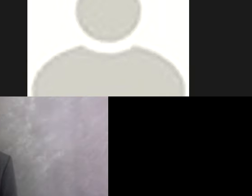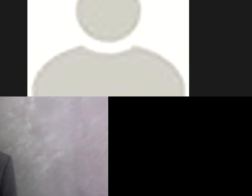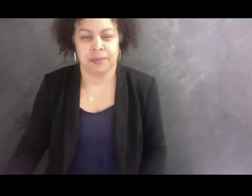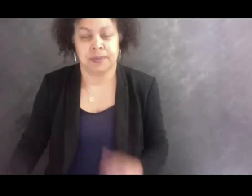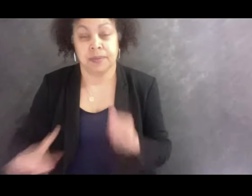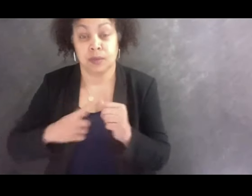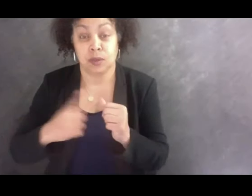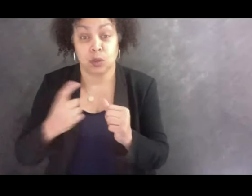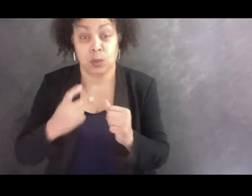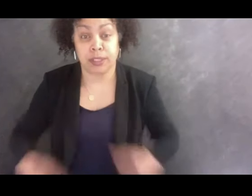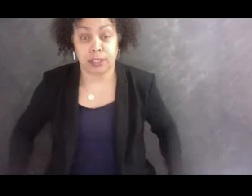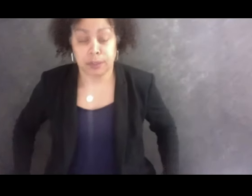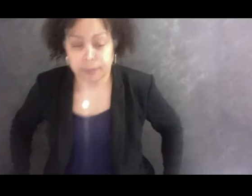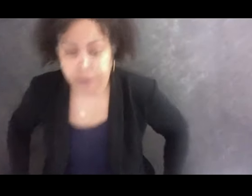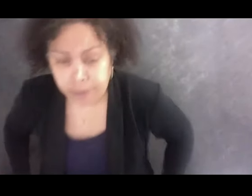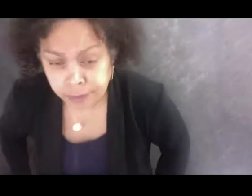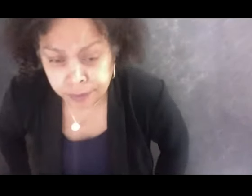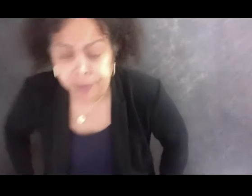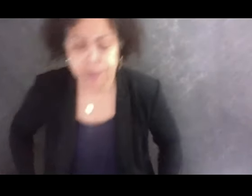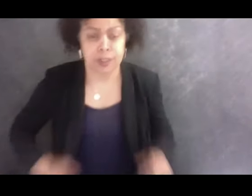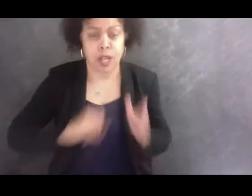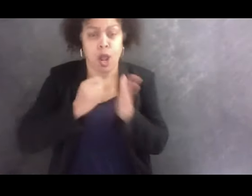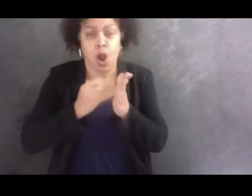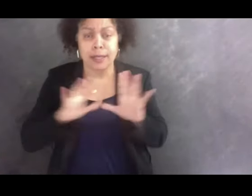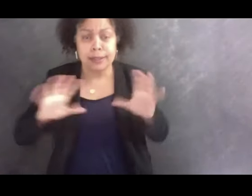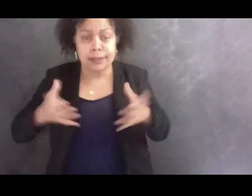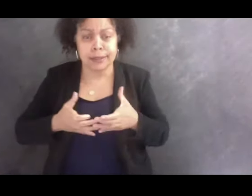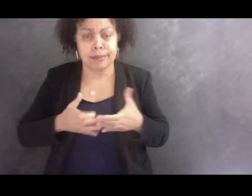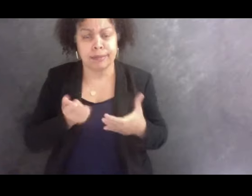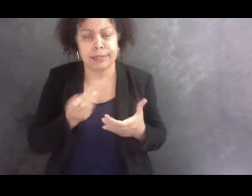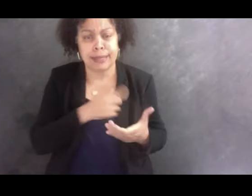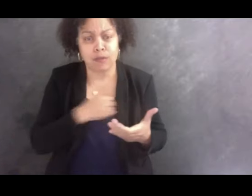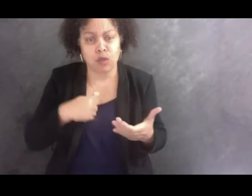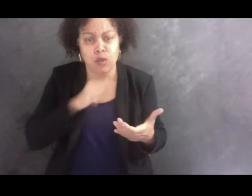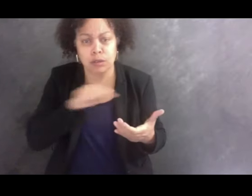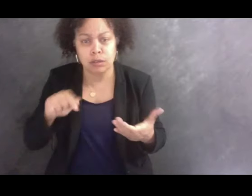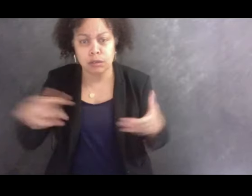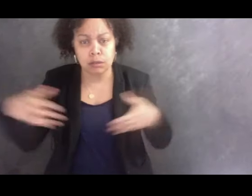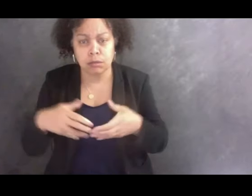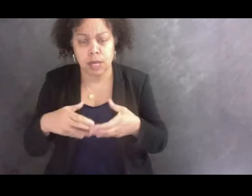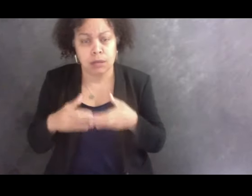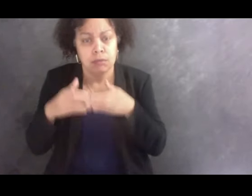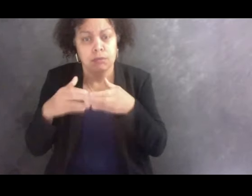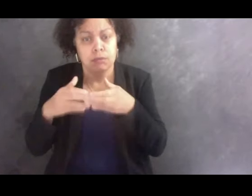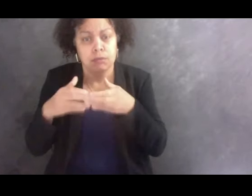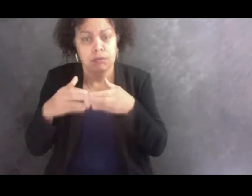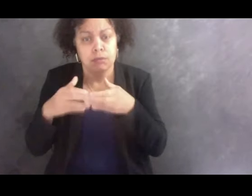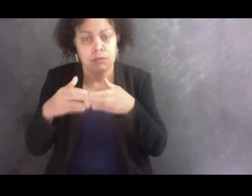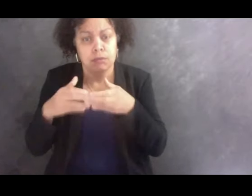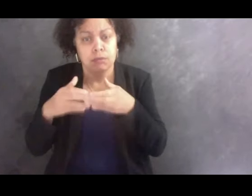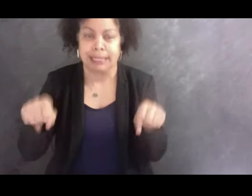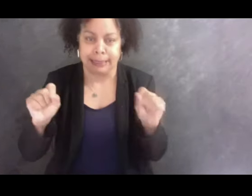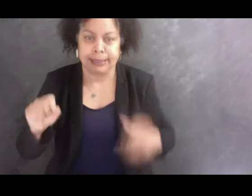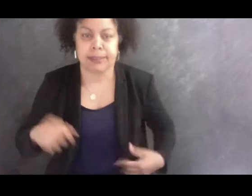artists, collectives, and organizations apply? Yes, please see the collaborator and collective guidelines in the